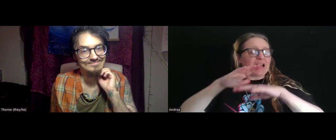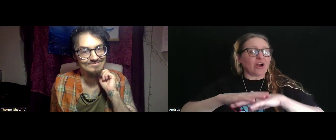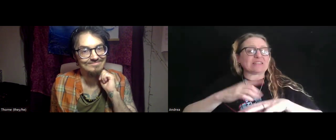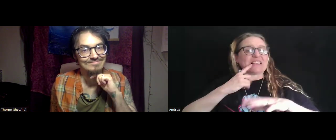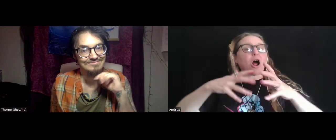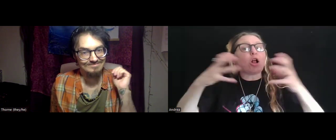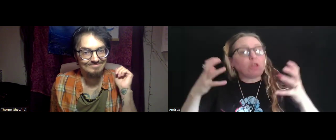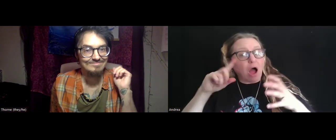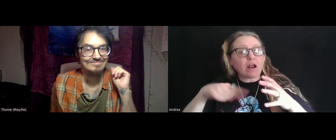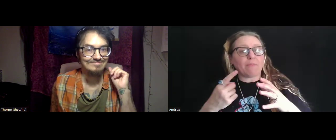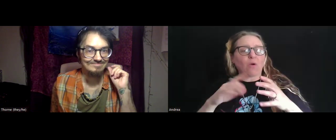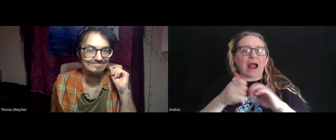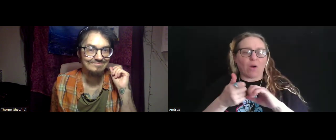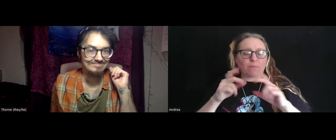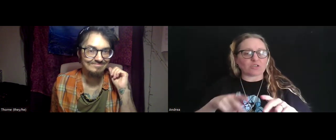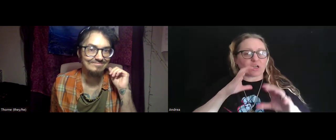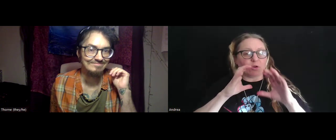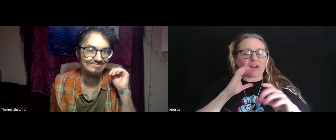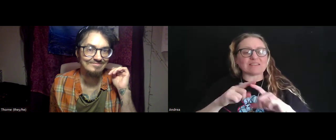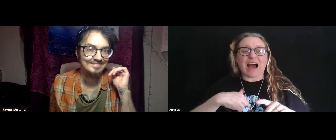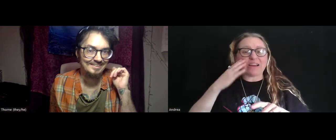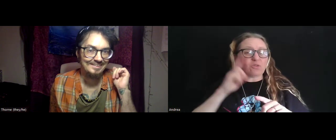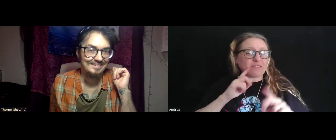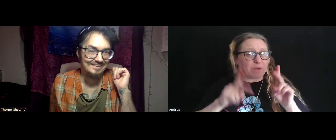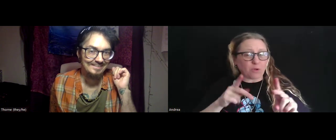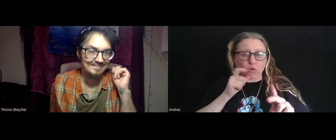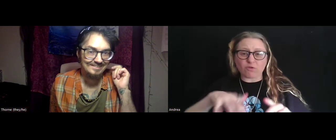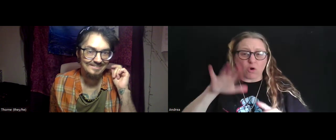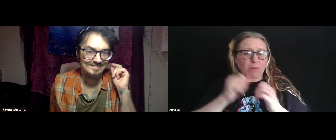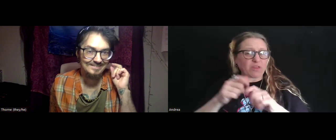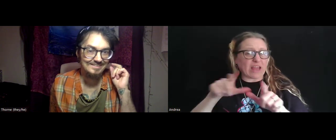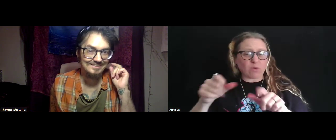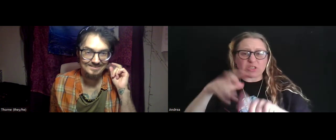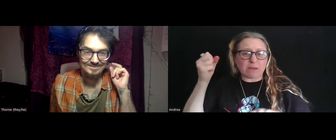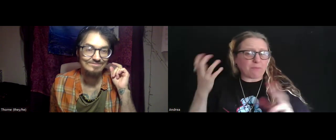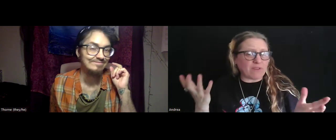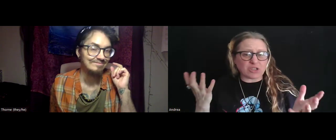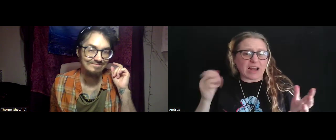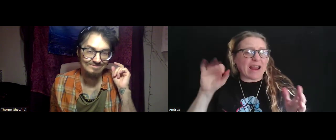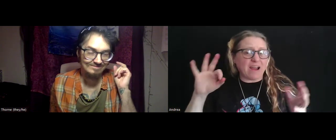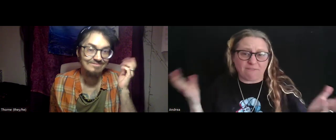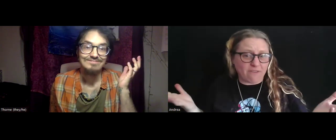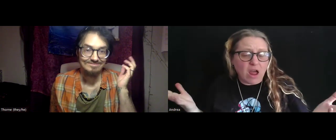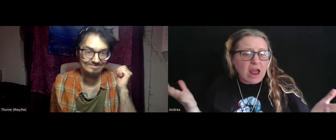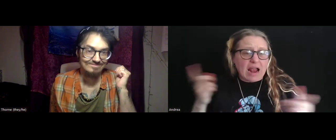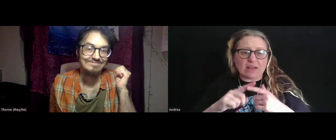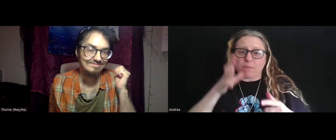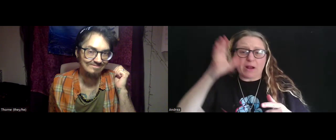layer says a lot about how a person communicates, I know deaf people who have grown up with language deprivation AF and their parents